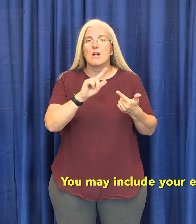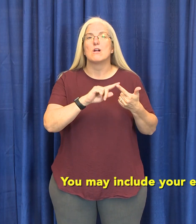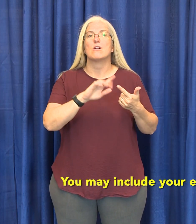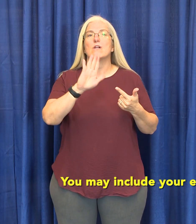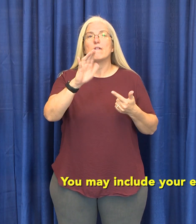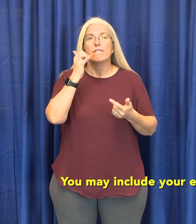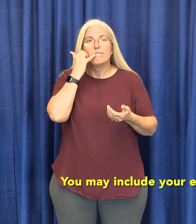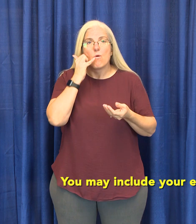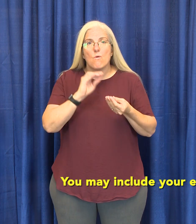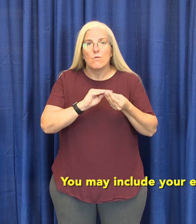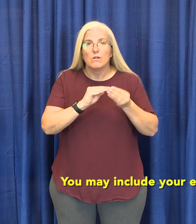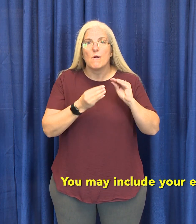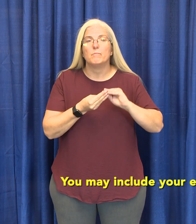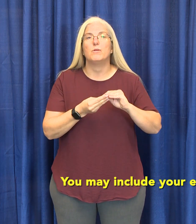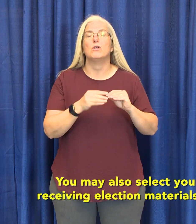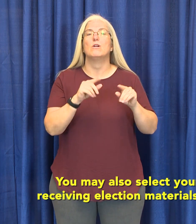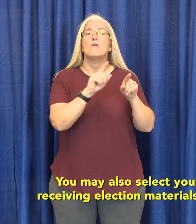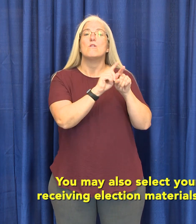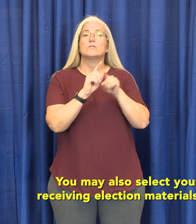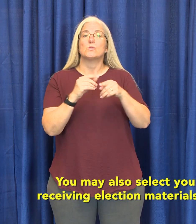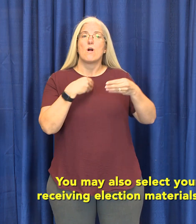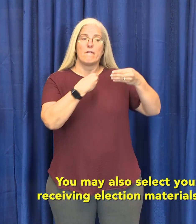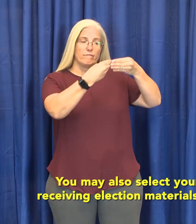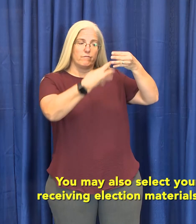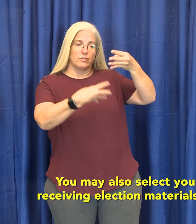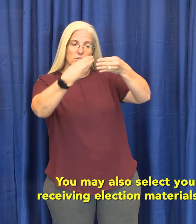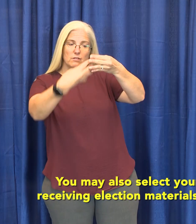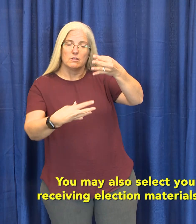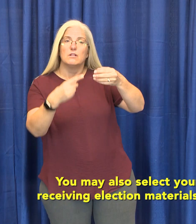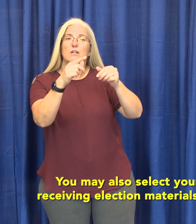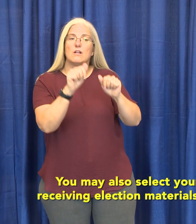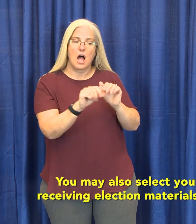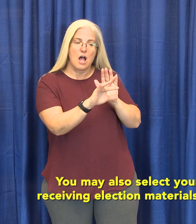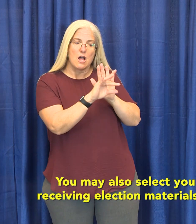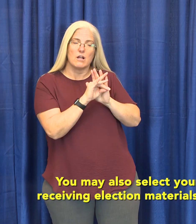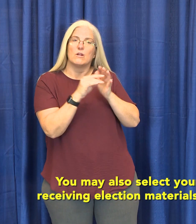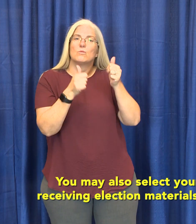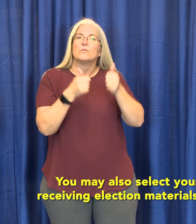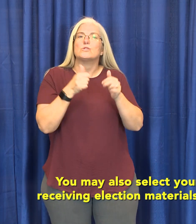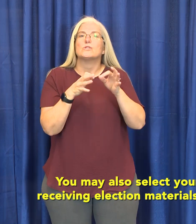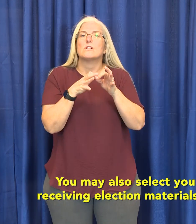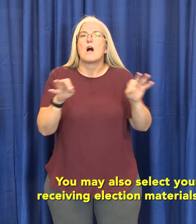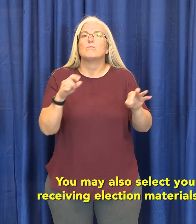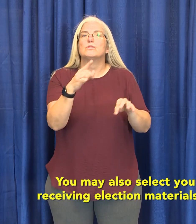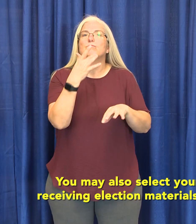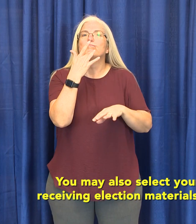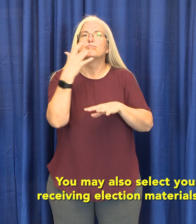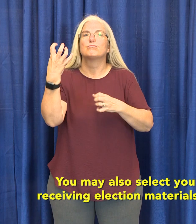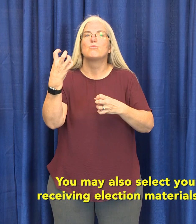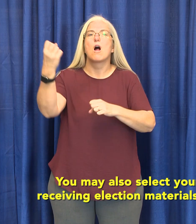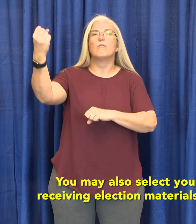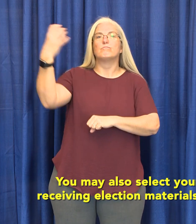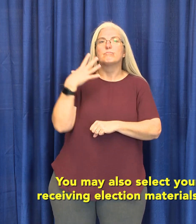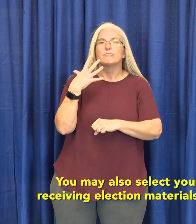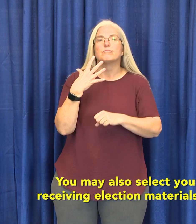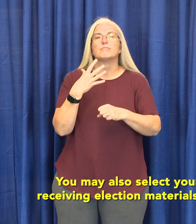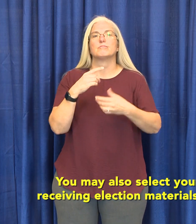You may include your email and phone number. You may also select your language preference for receiving election materials